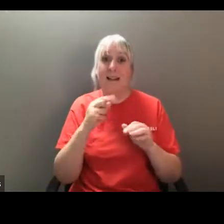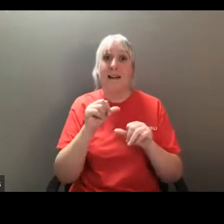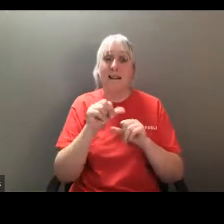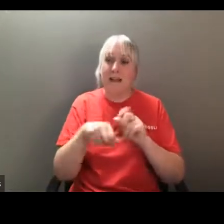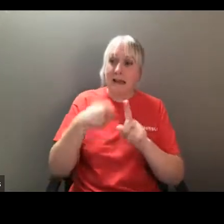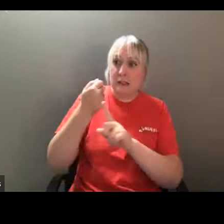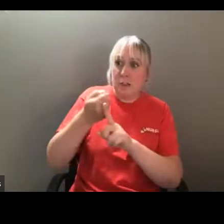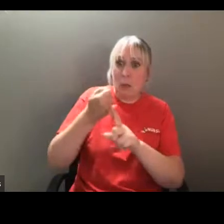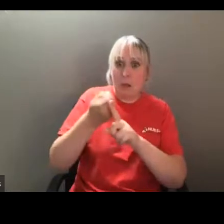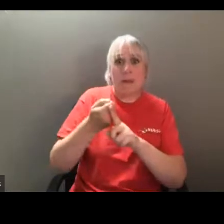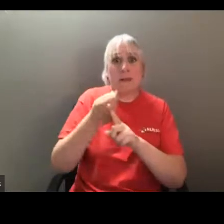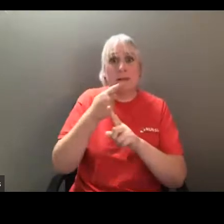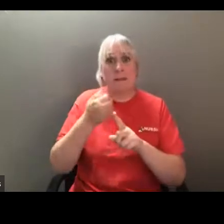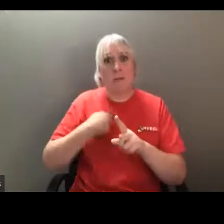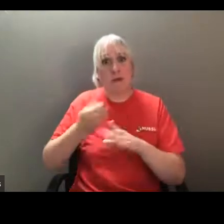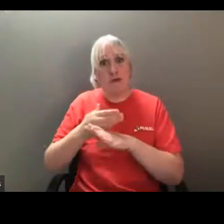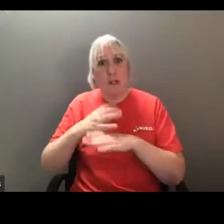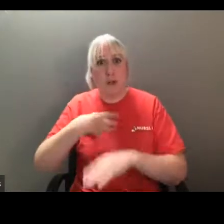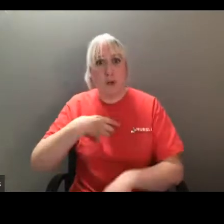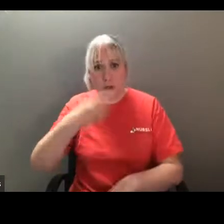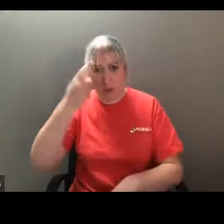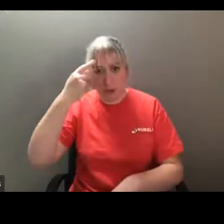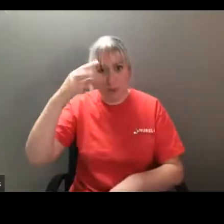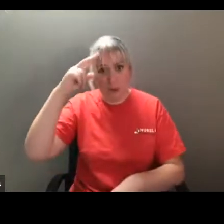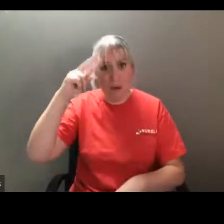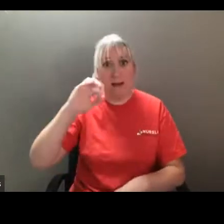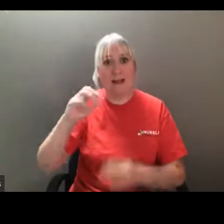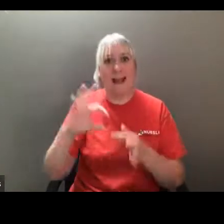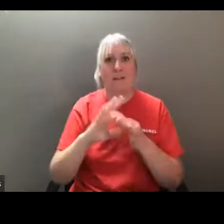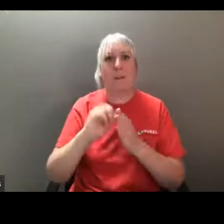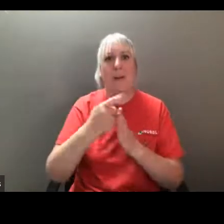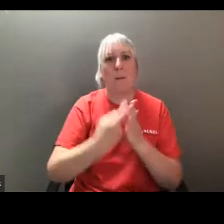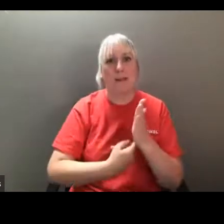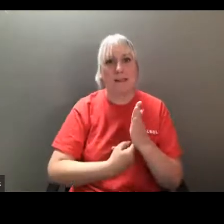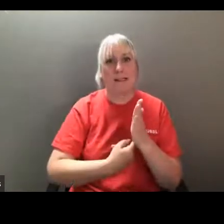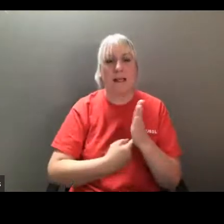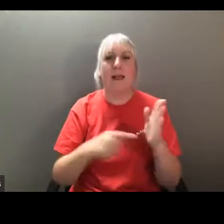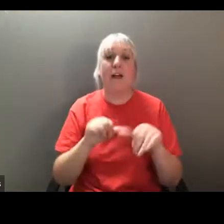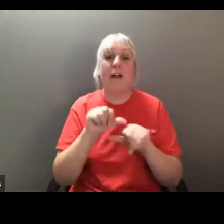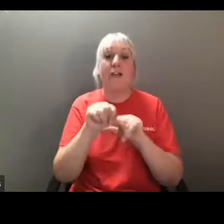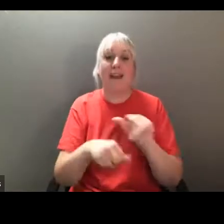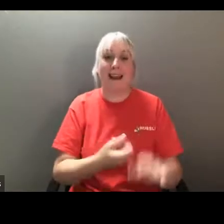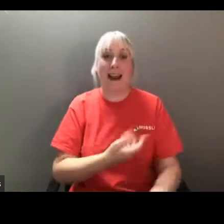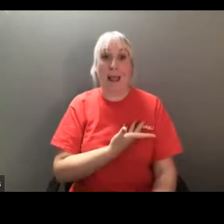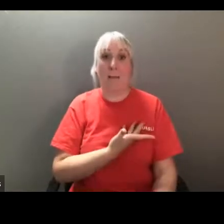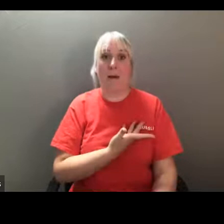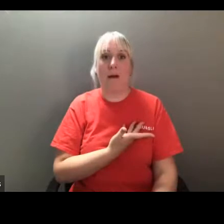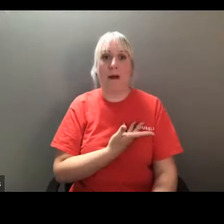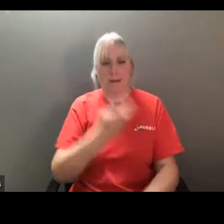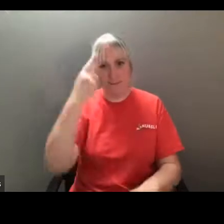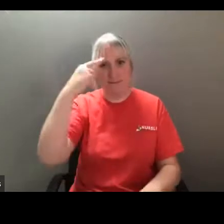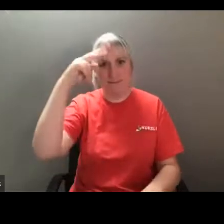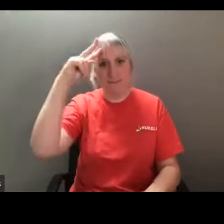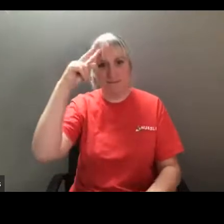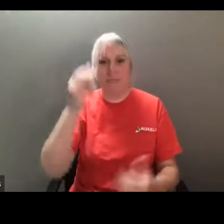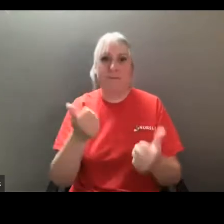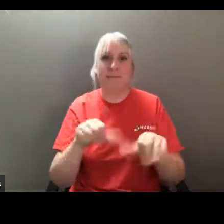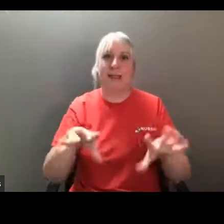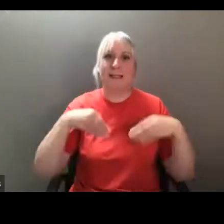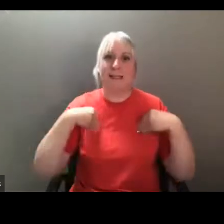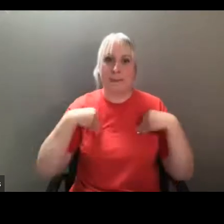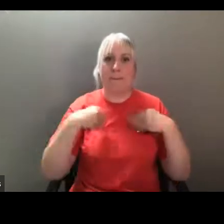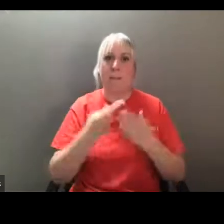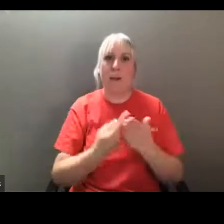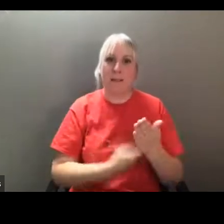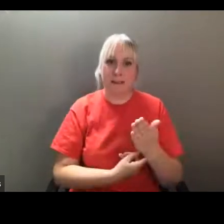Labour's policy to change on it too. I'm someone who relies on Social Security to help me get by. Despite previously being on the higher rate